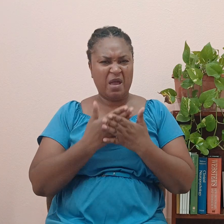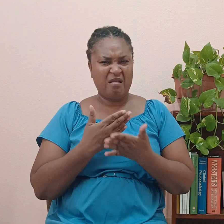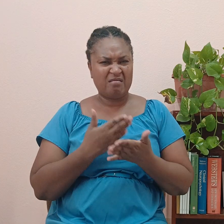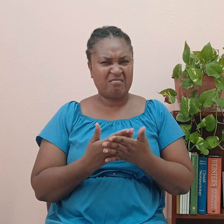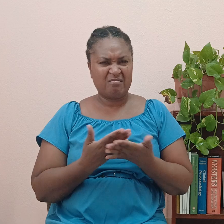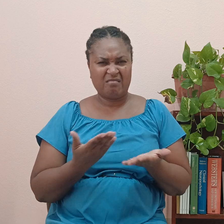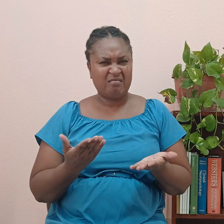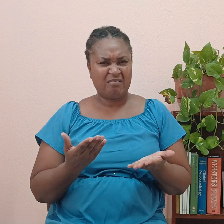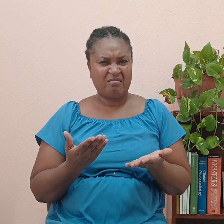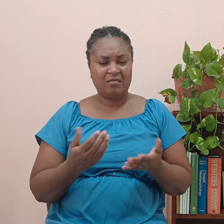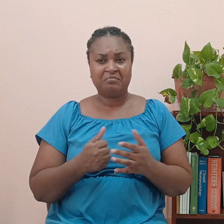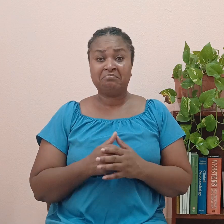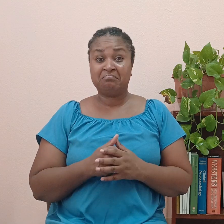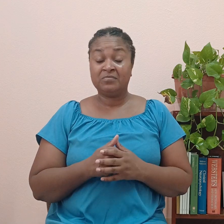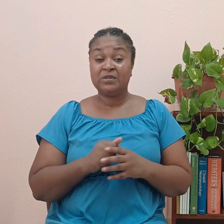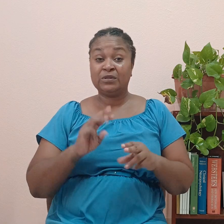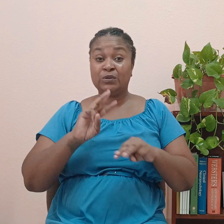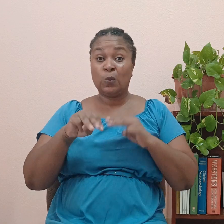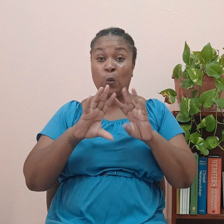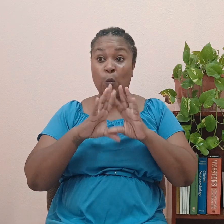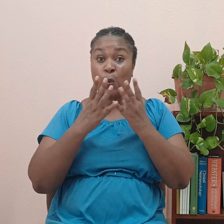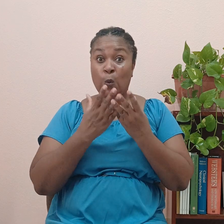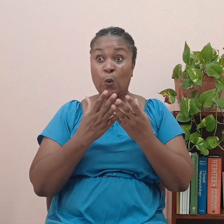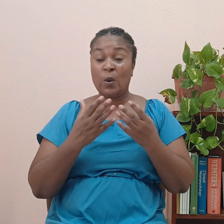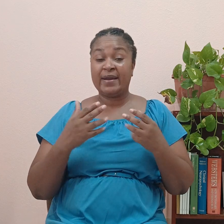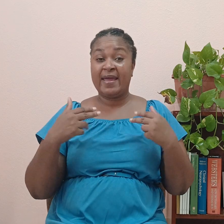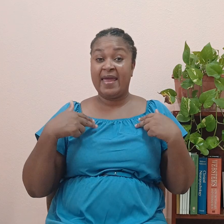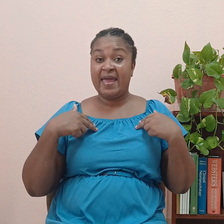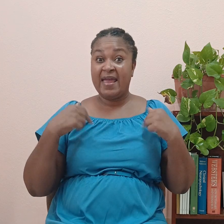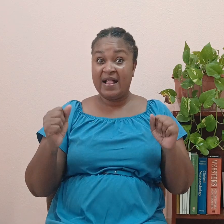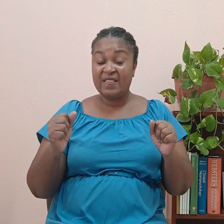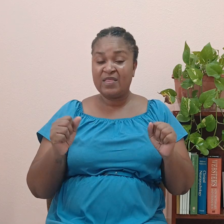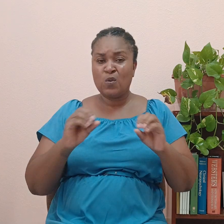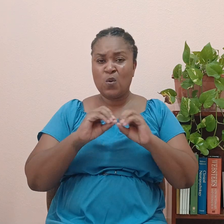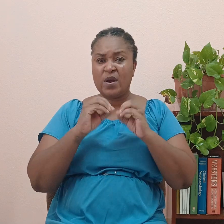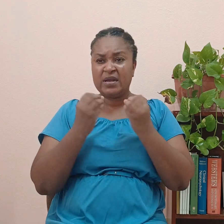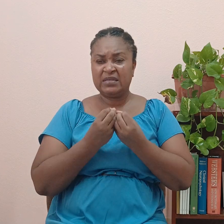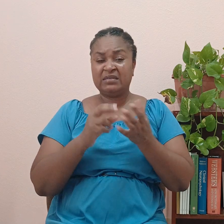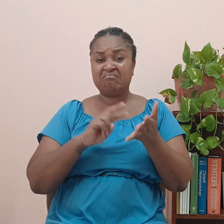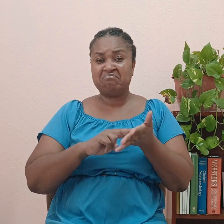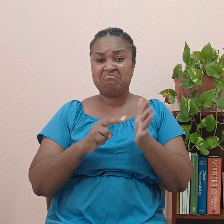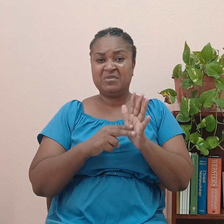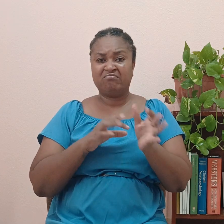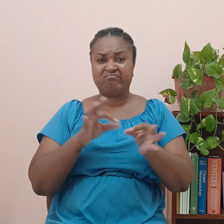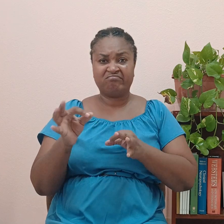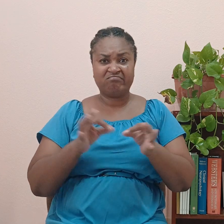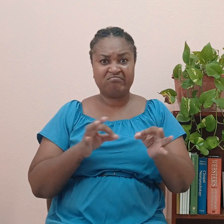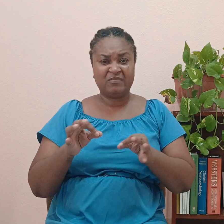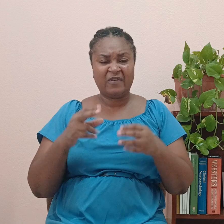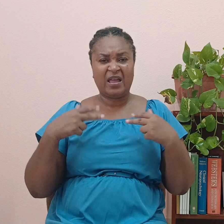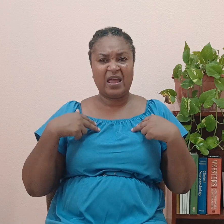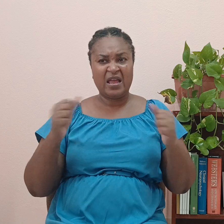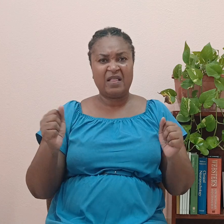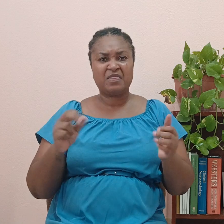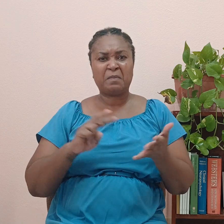The World Health Organization's definition of health is a state of complete